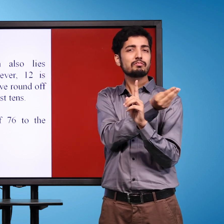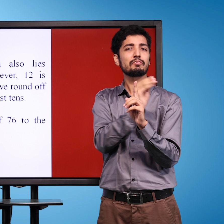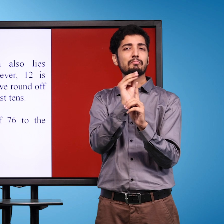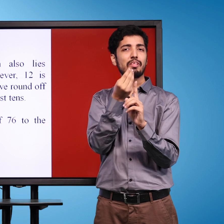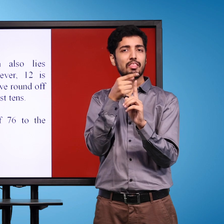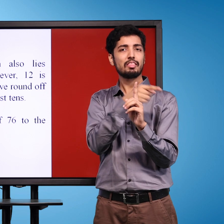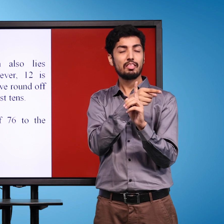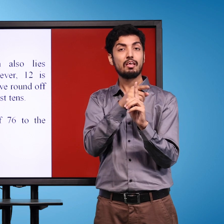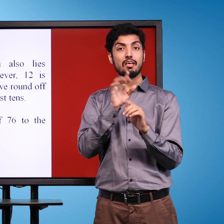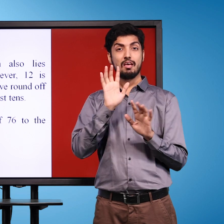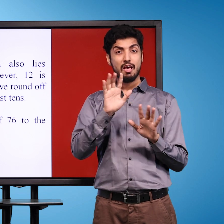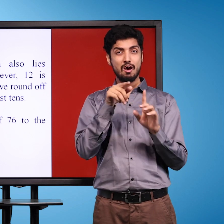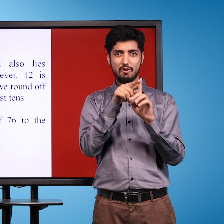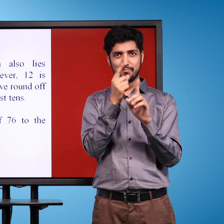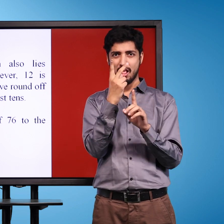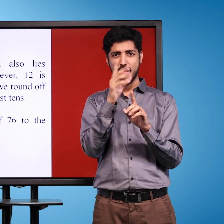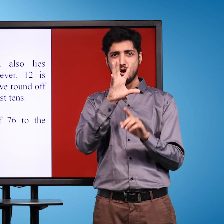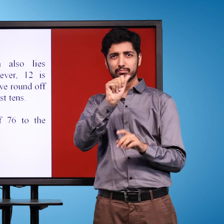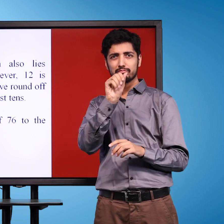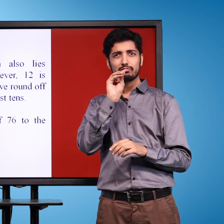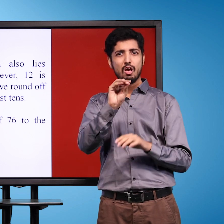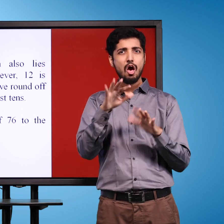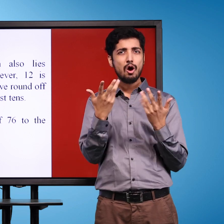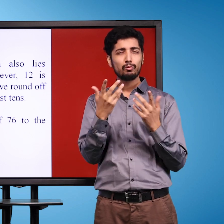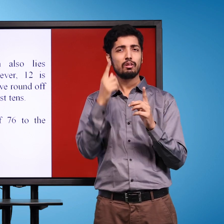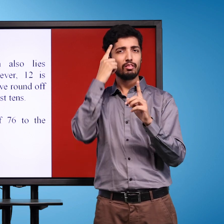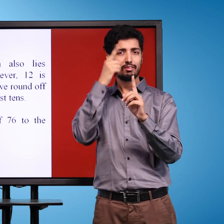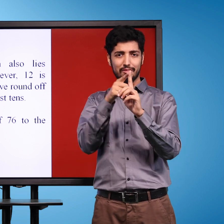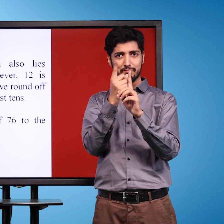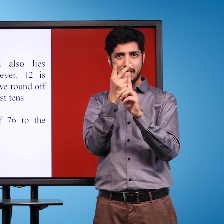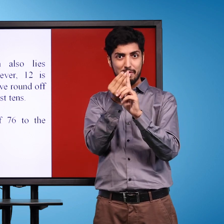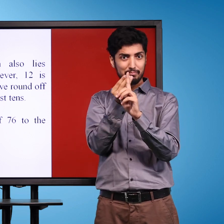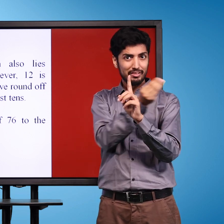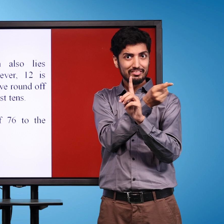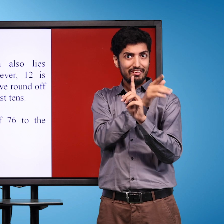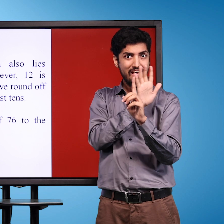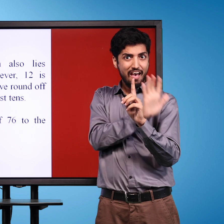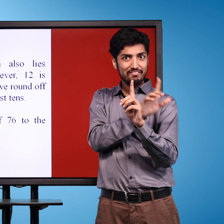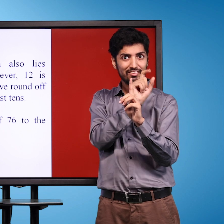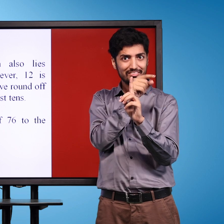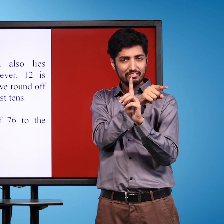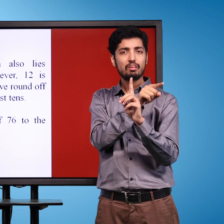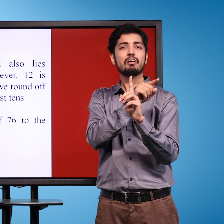So, we round off 12 to 10, correct to the nearest tens.